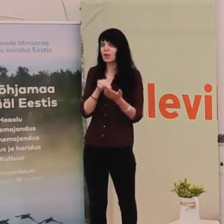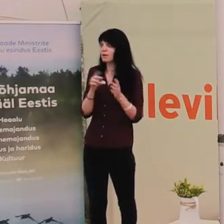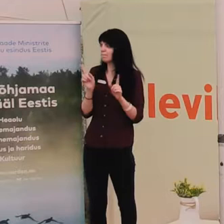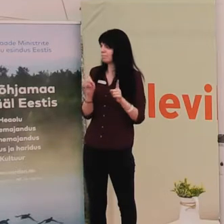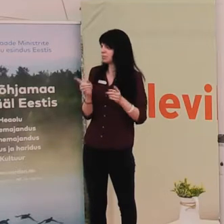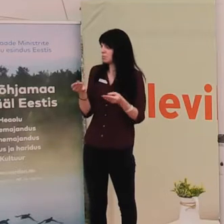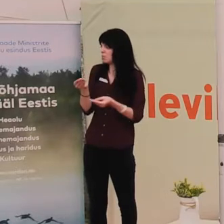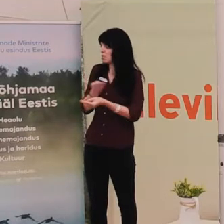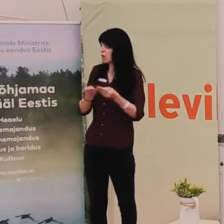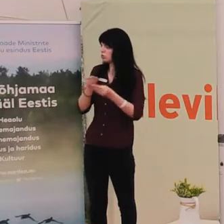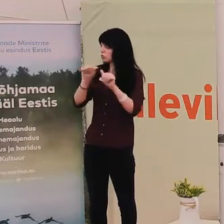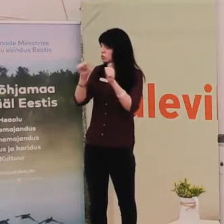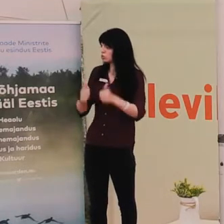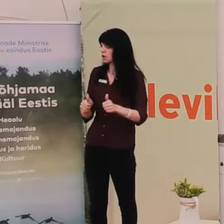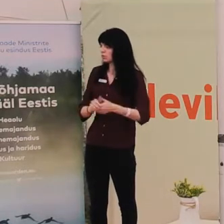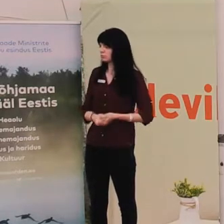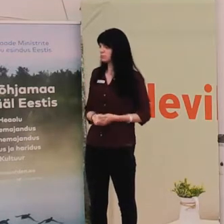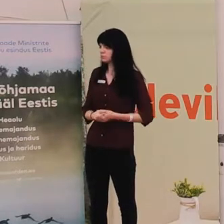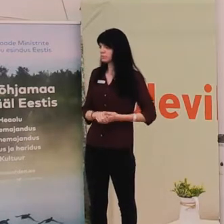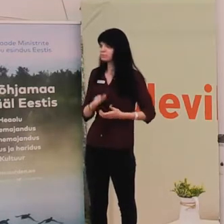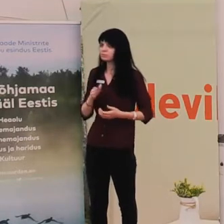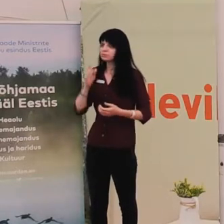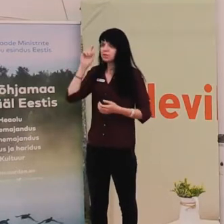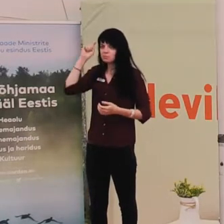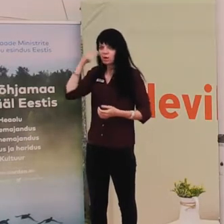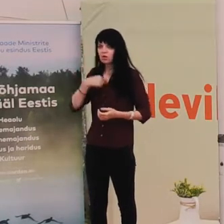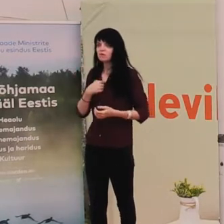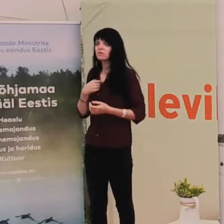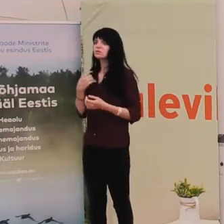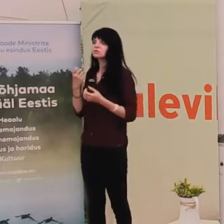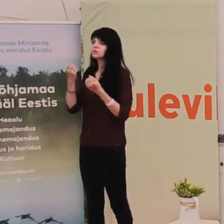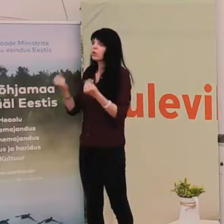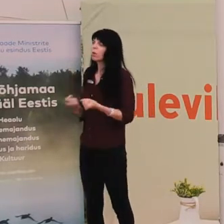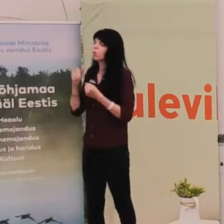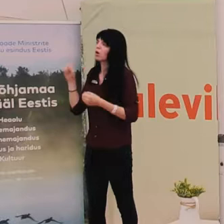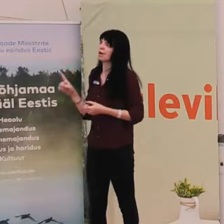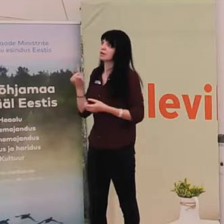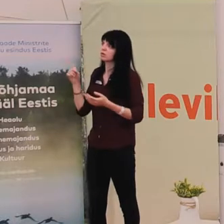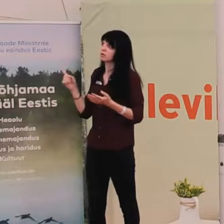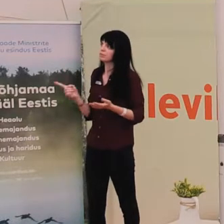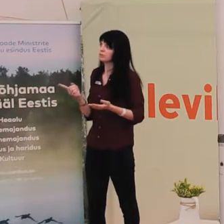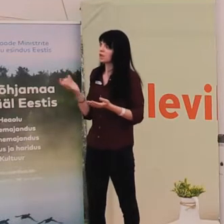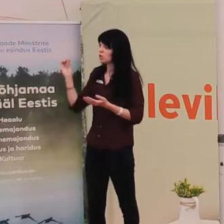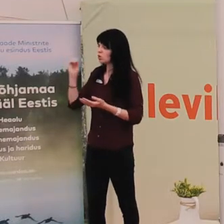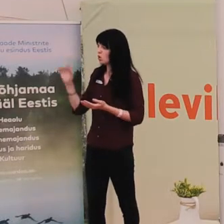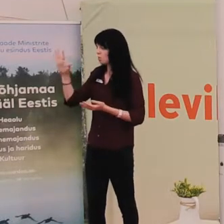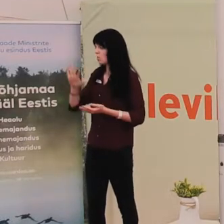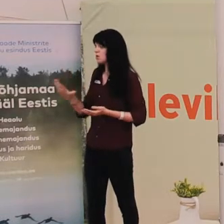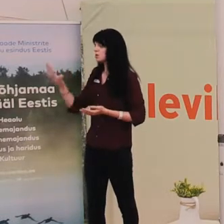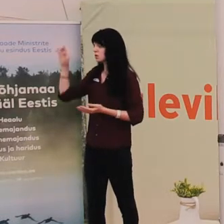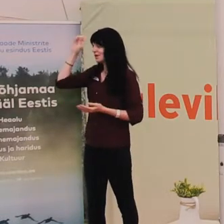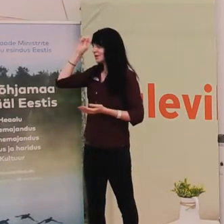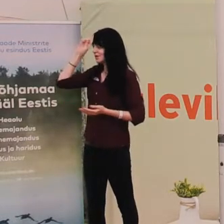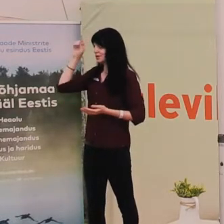model? I think for quite a long time in European countries, it has been